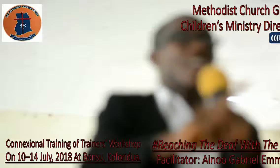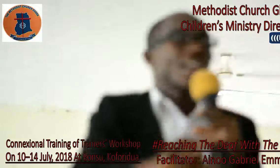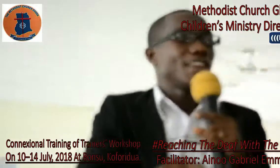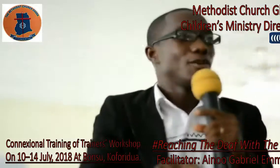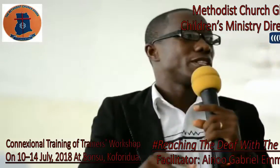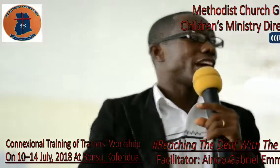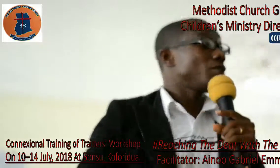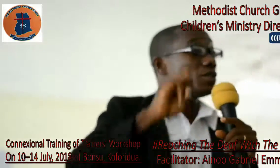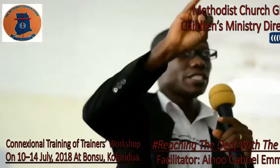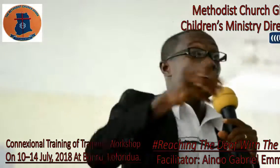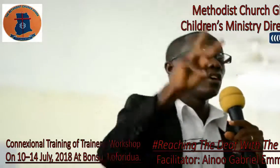where? You tell me JW.